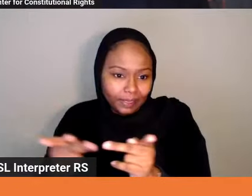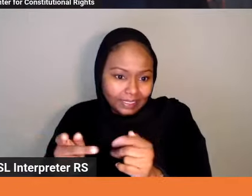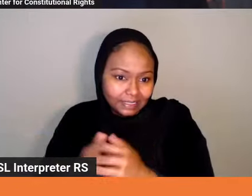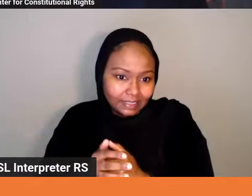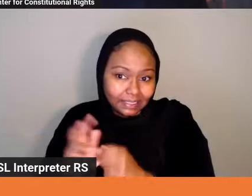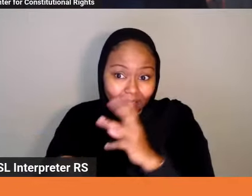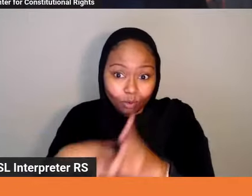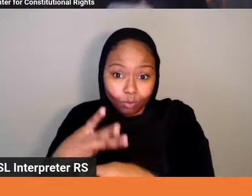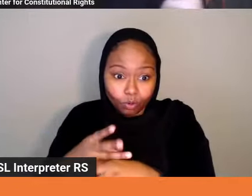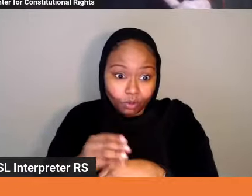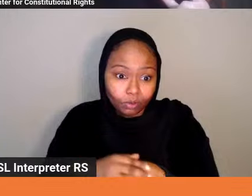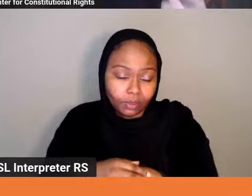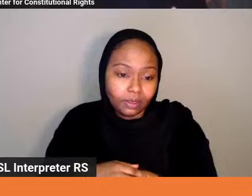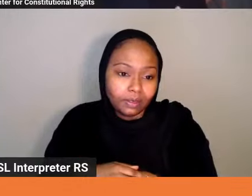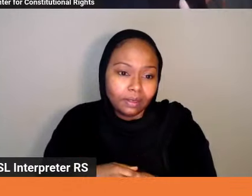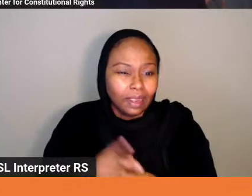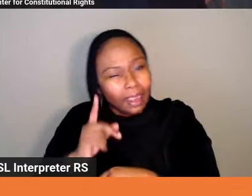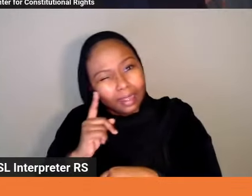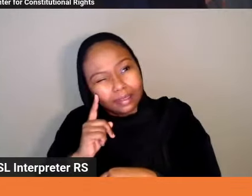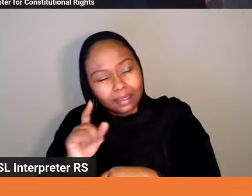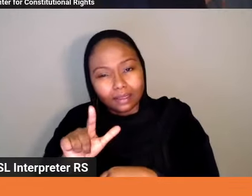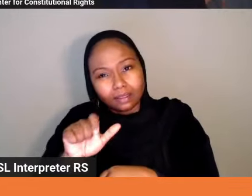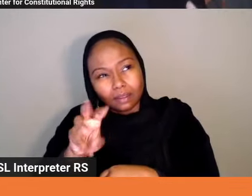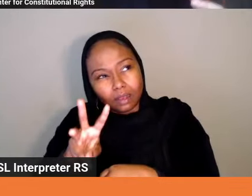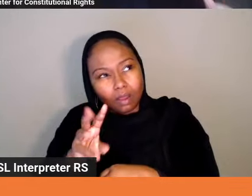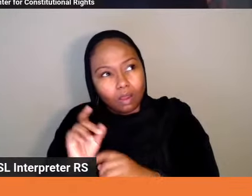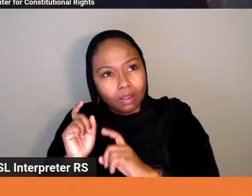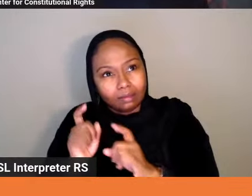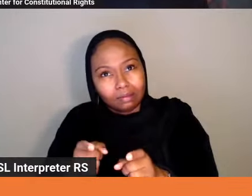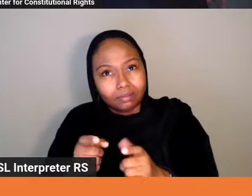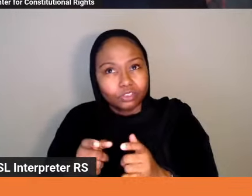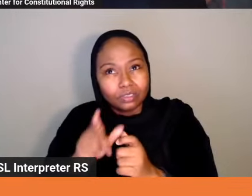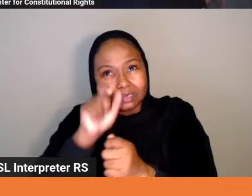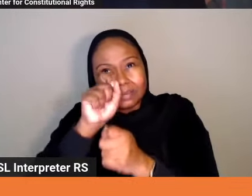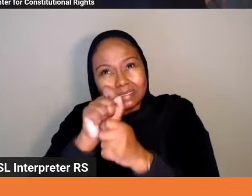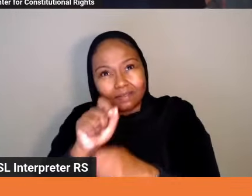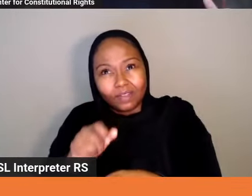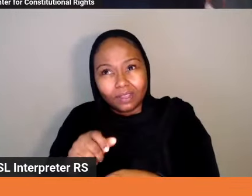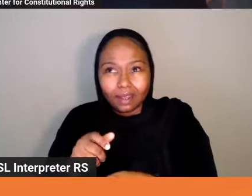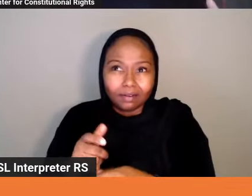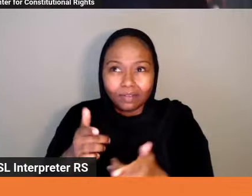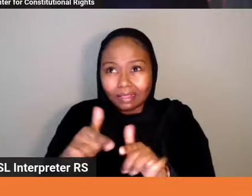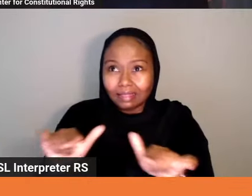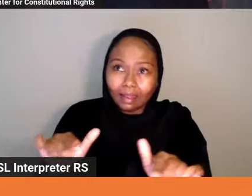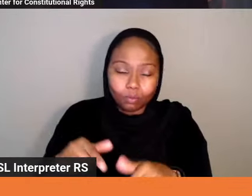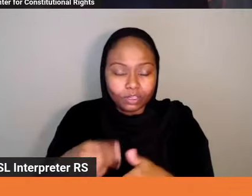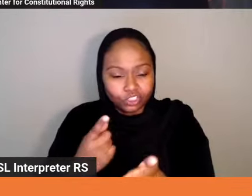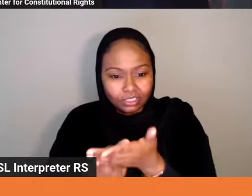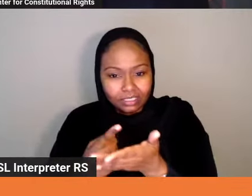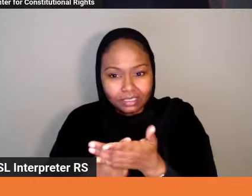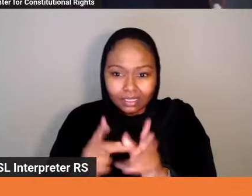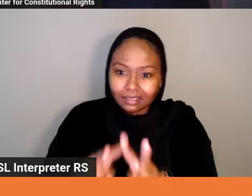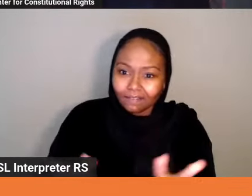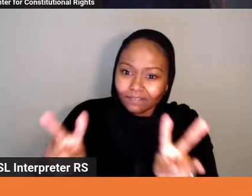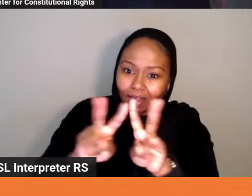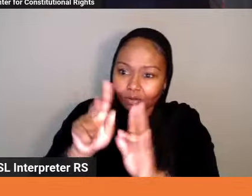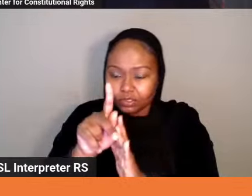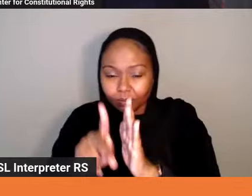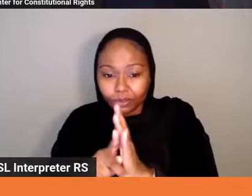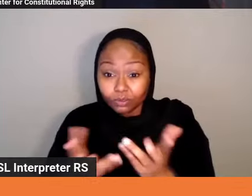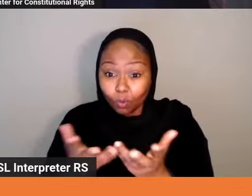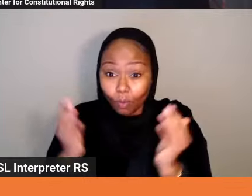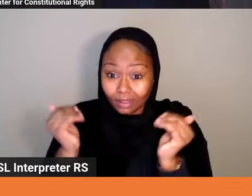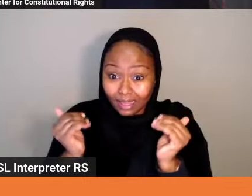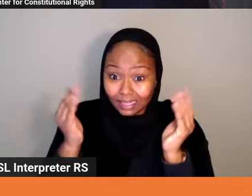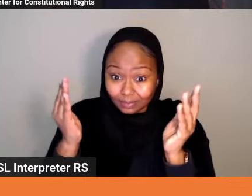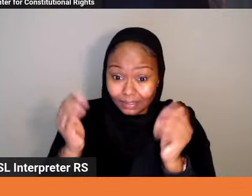world. And I think the law gives us a certain language to talk about values and principles and what the expectations